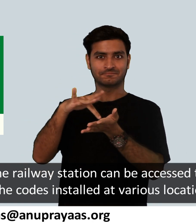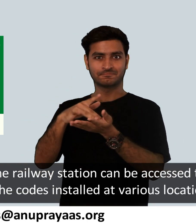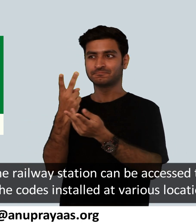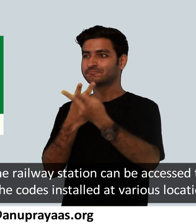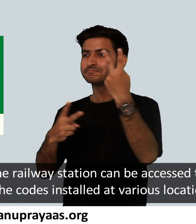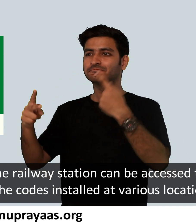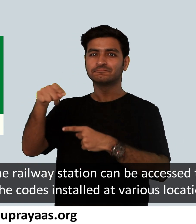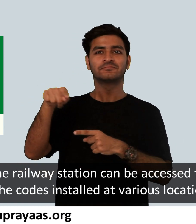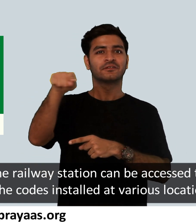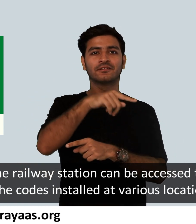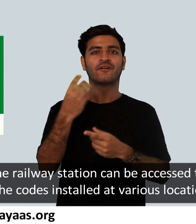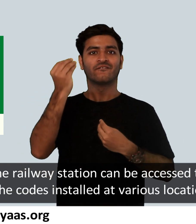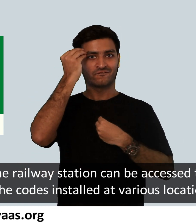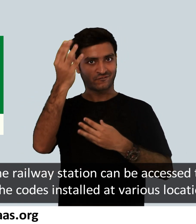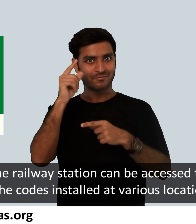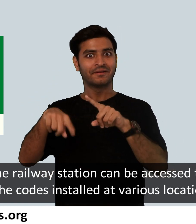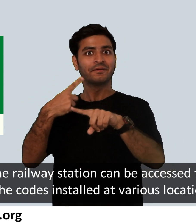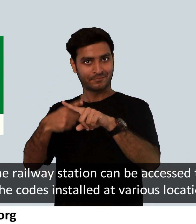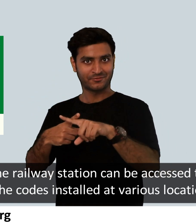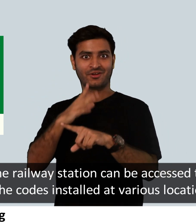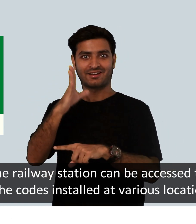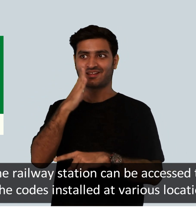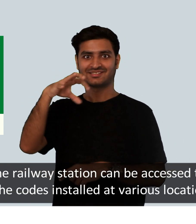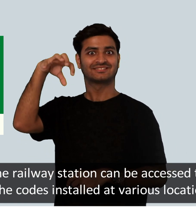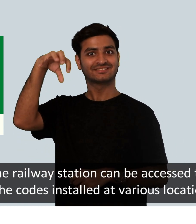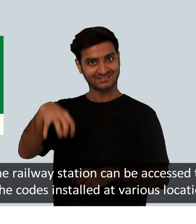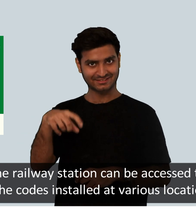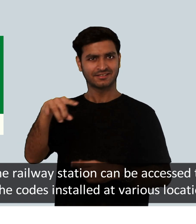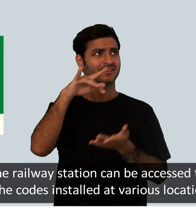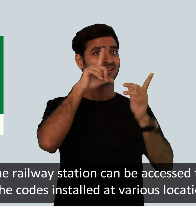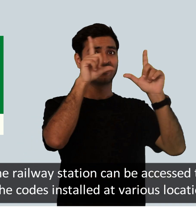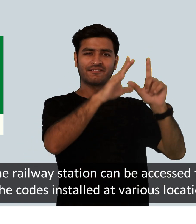QR code installed at various locations.